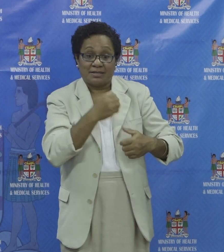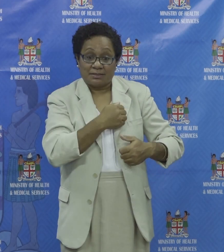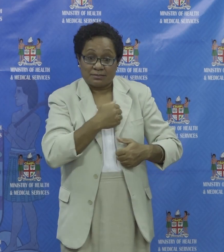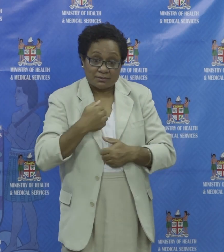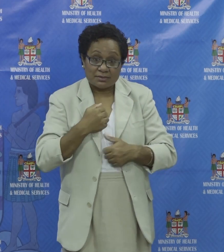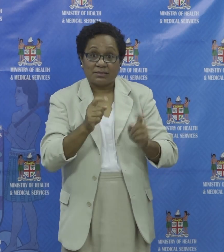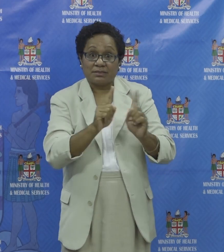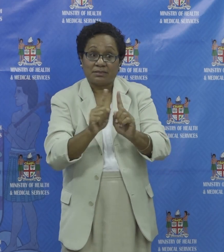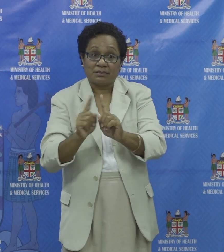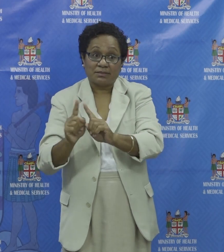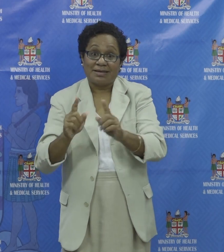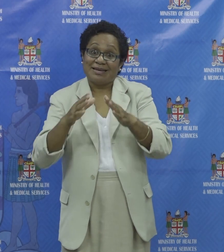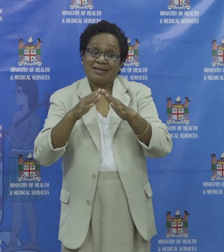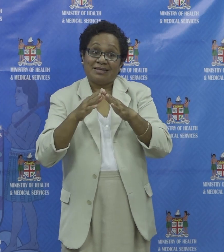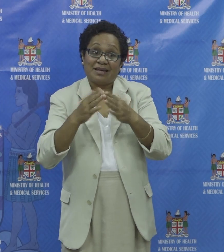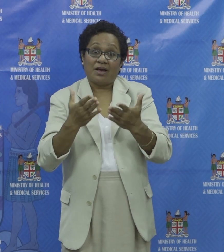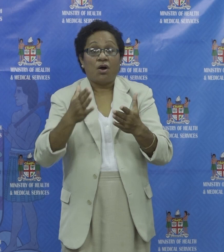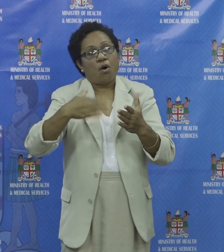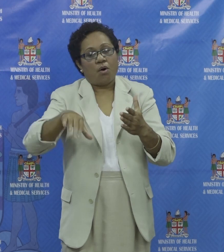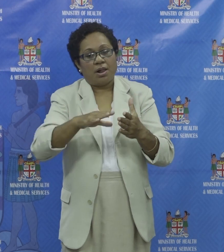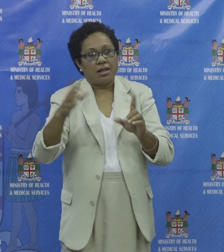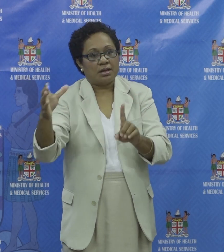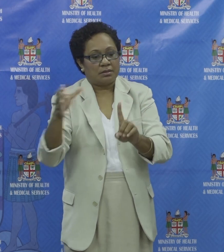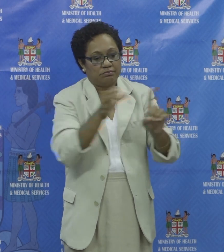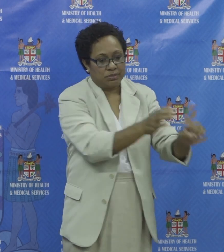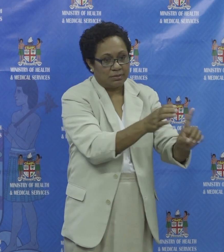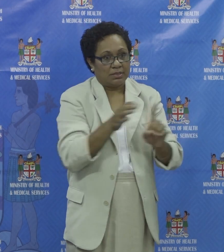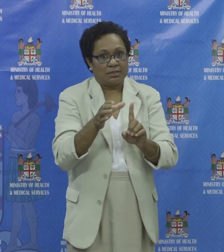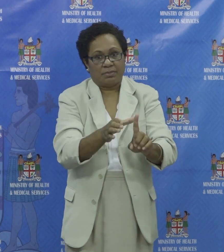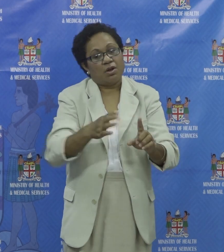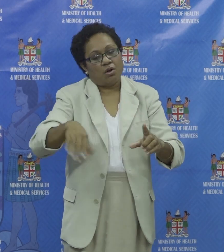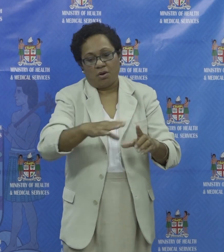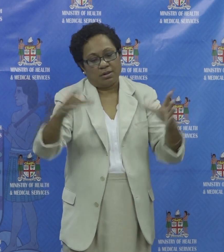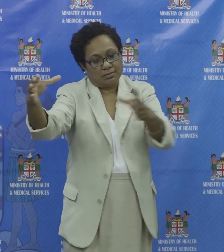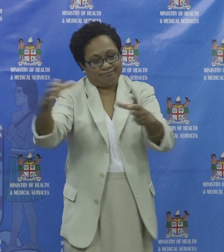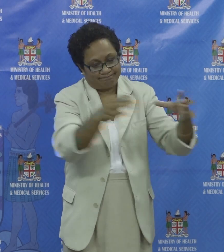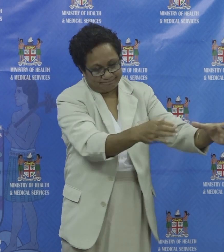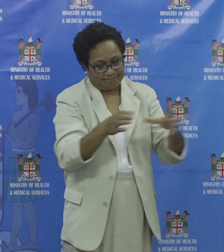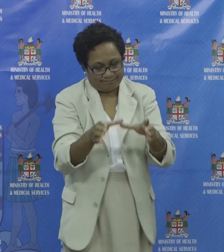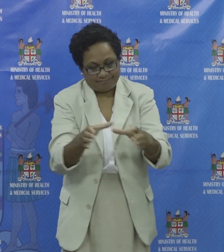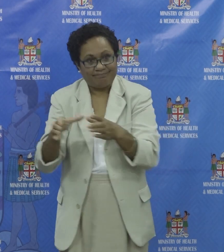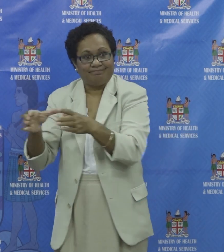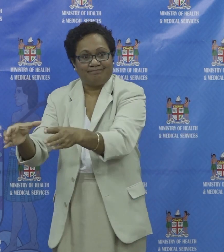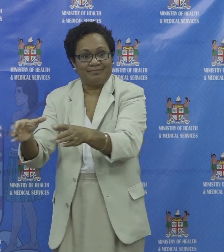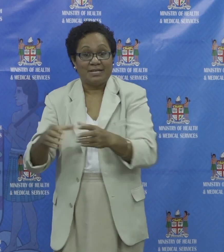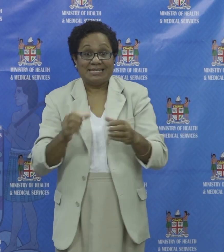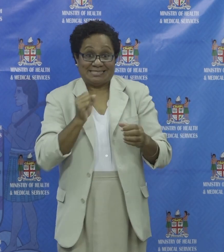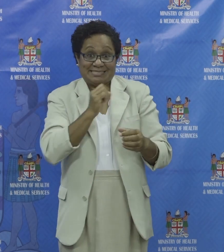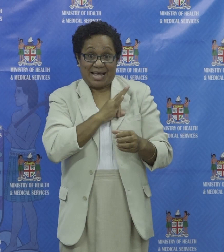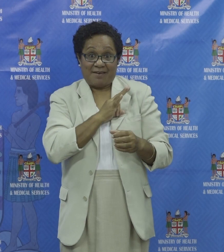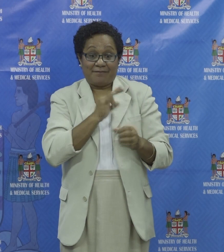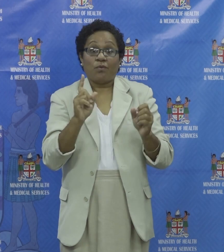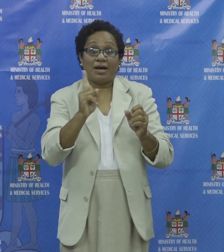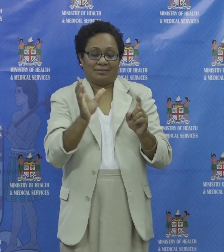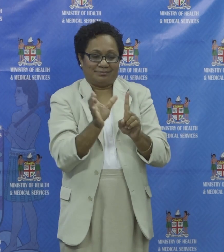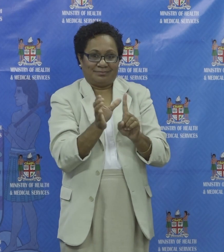of residence, and they were housed in bubbles in accommodation facilities across Suva. The staff had been separated from their family for weeks on